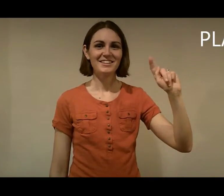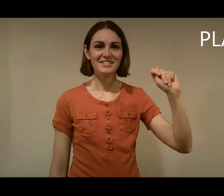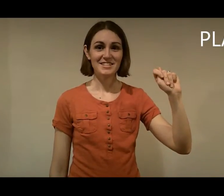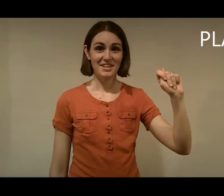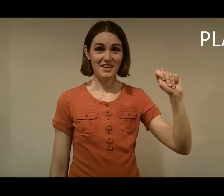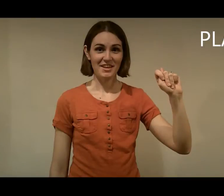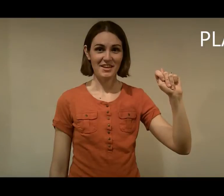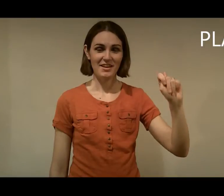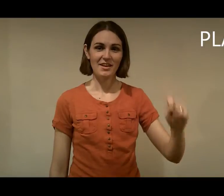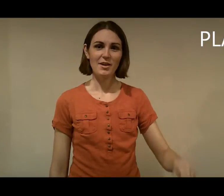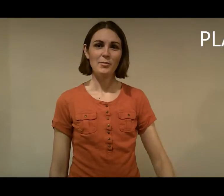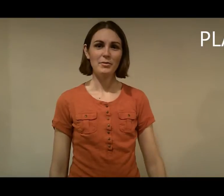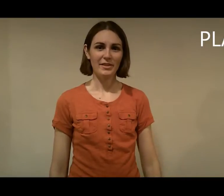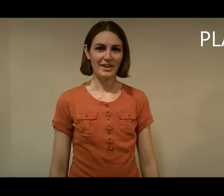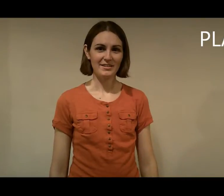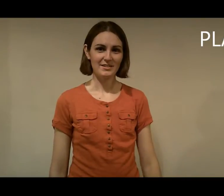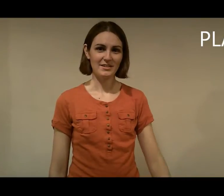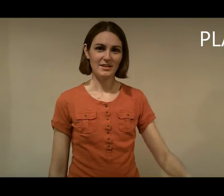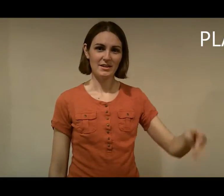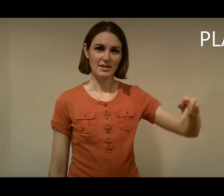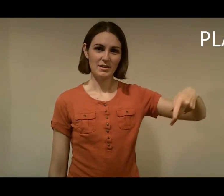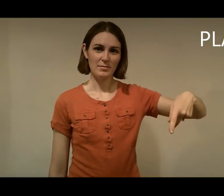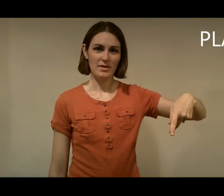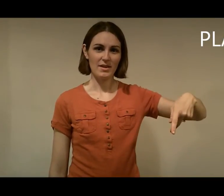P-L-A-N-T. Plant.